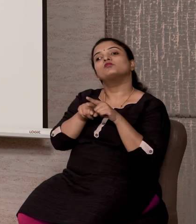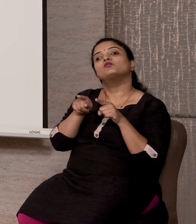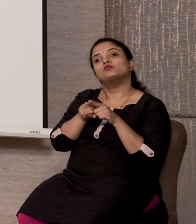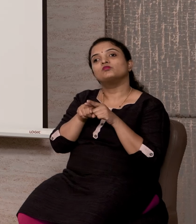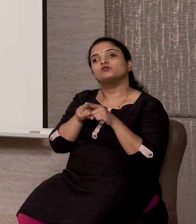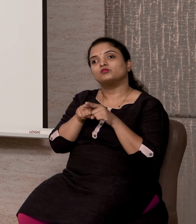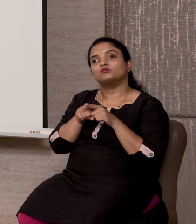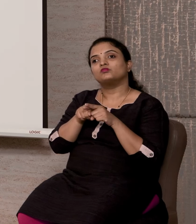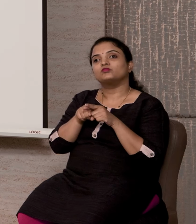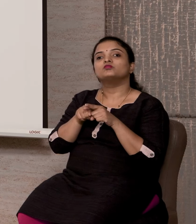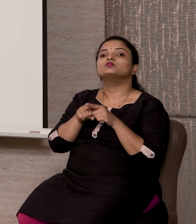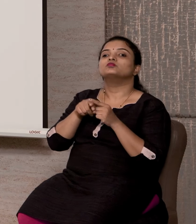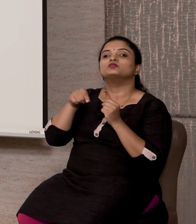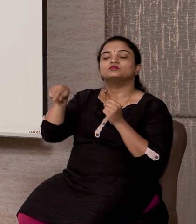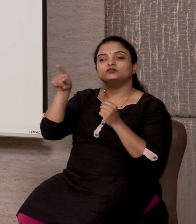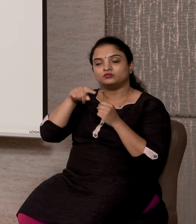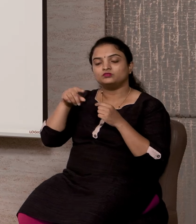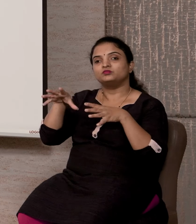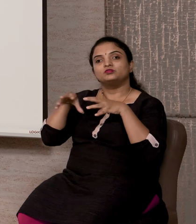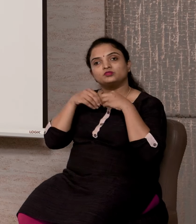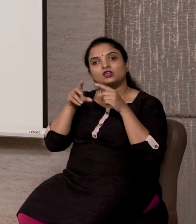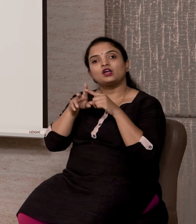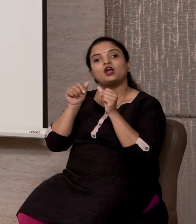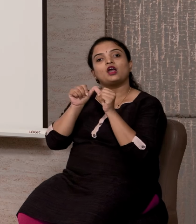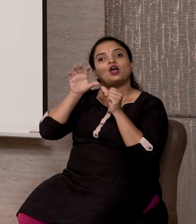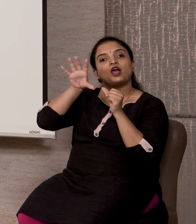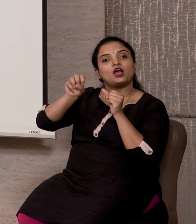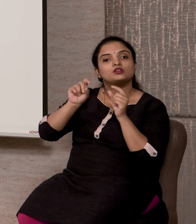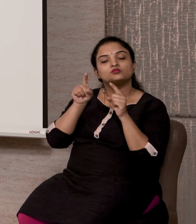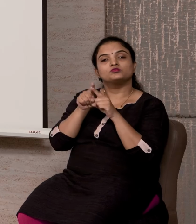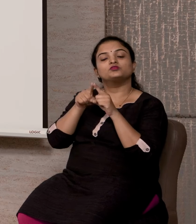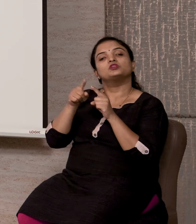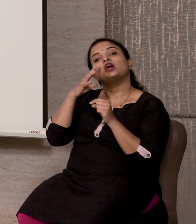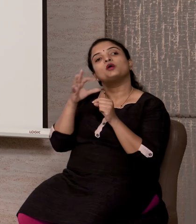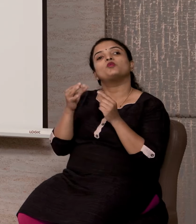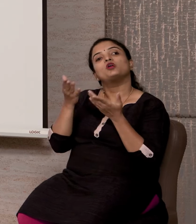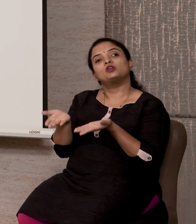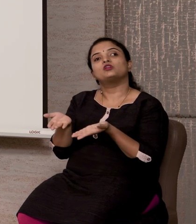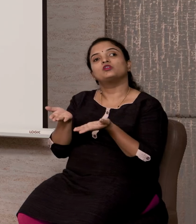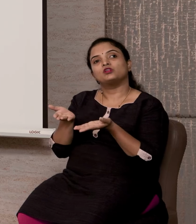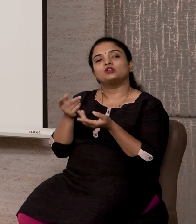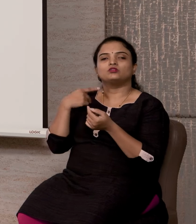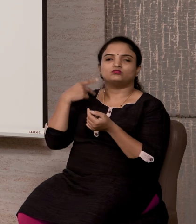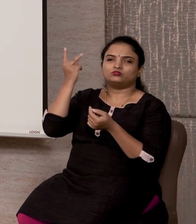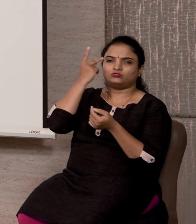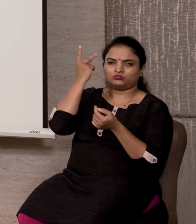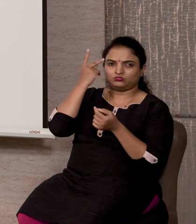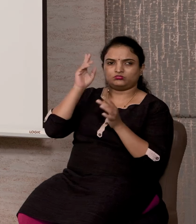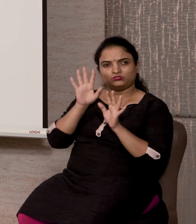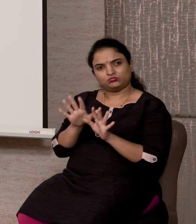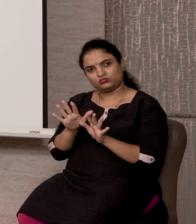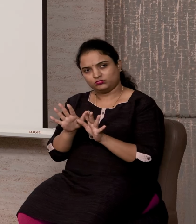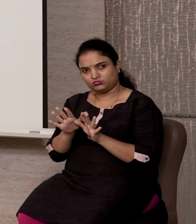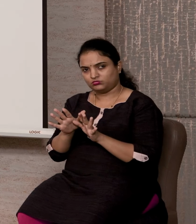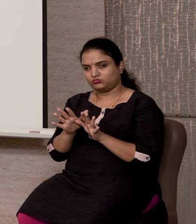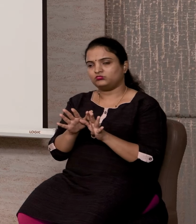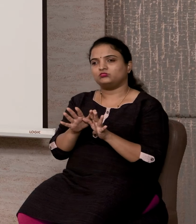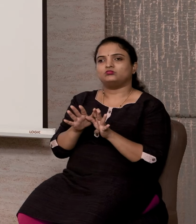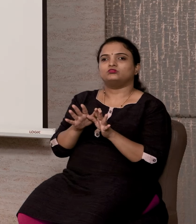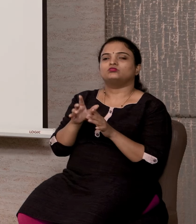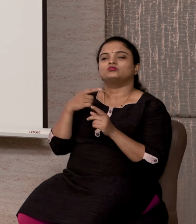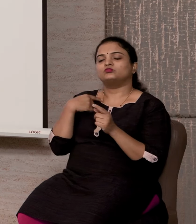is evidently accessibility being there as a core part, right? So there is knowledge areas, there are specifications